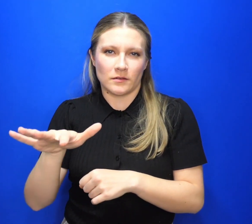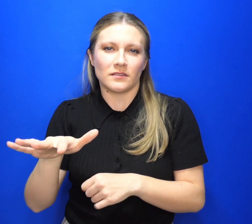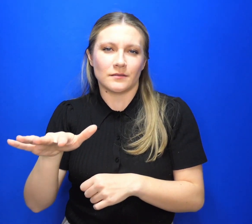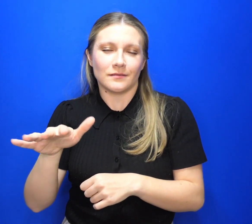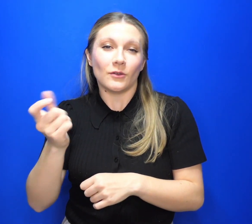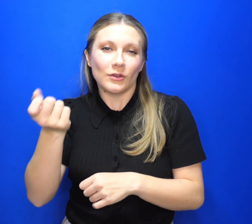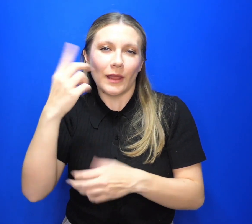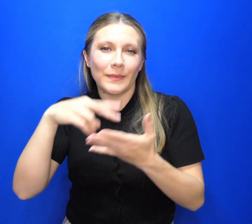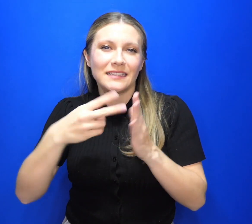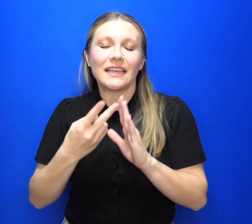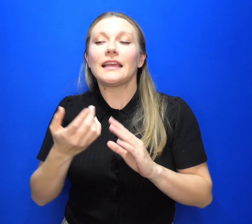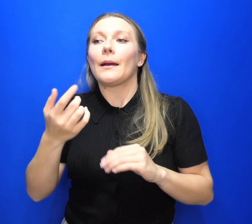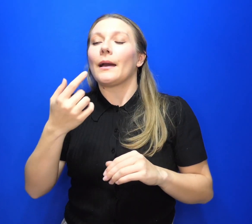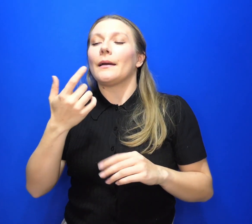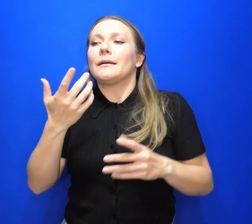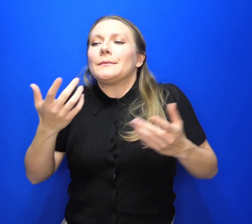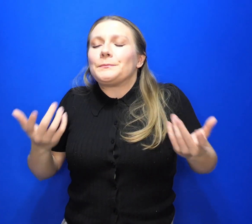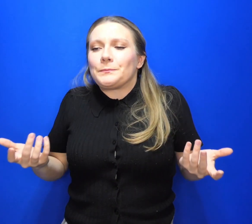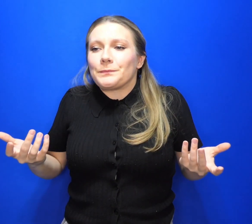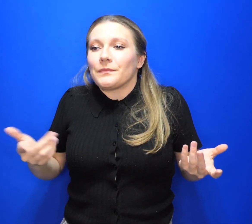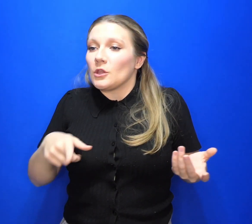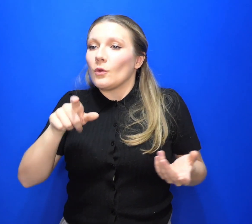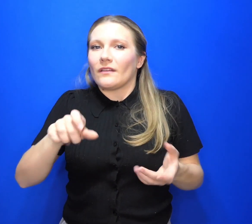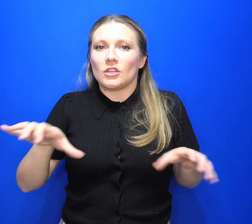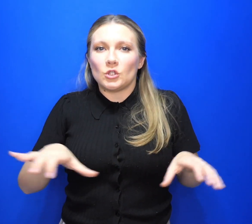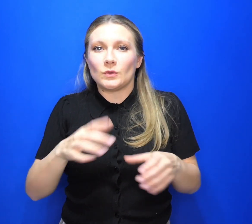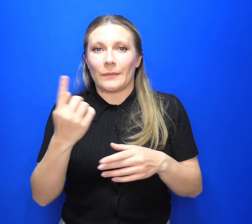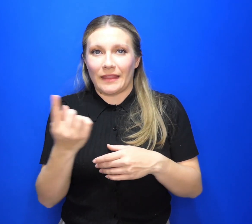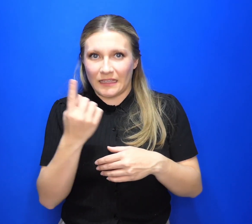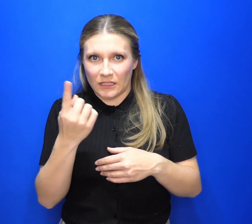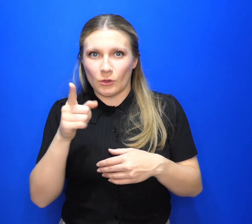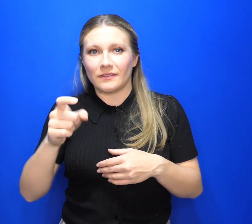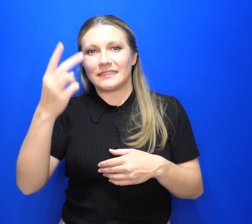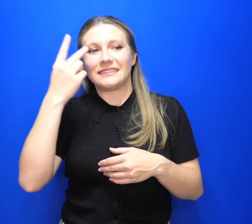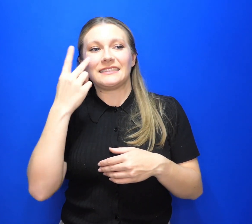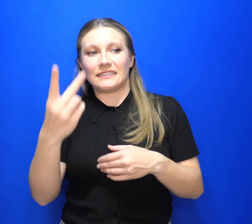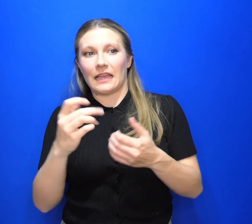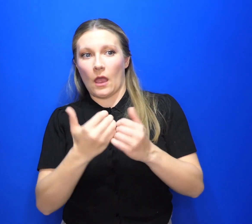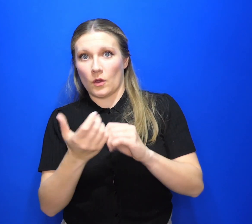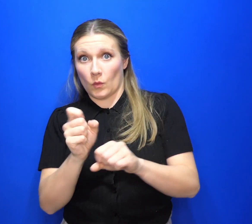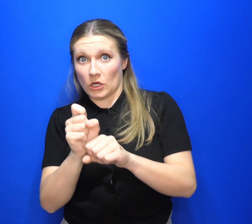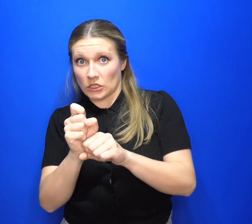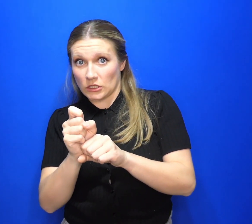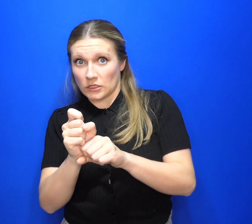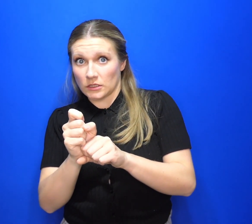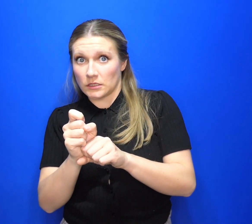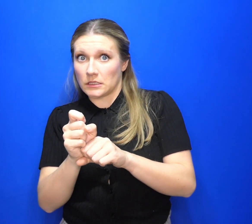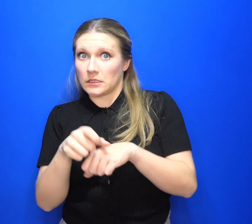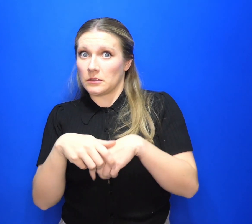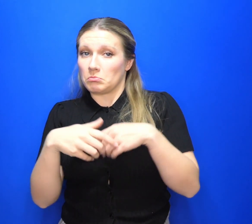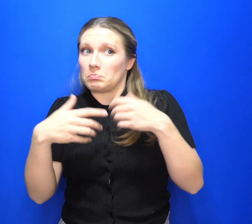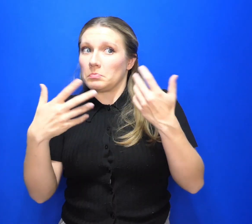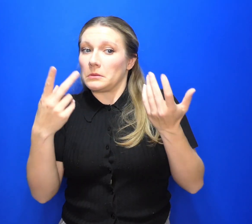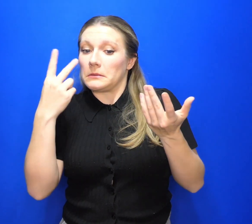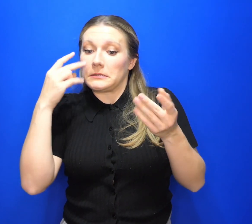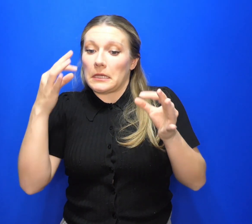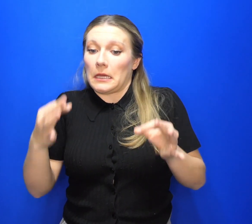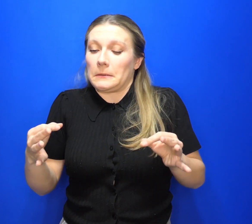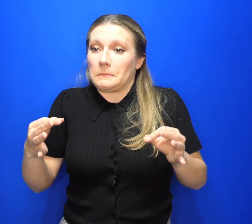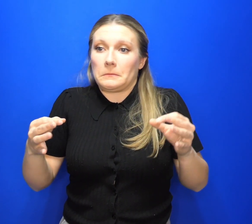times I could talk about it, but you have to do a thing. You have to see how the thing works out. And then you decide, do I need a little